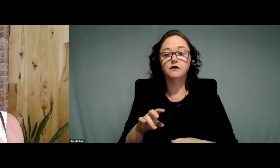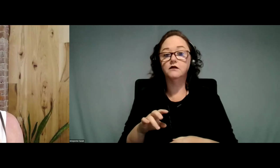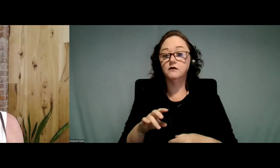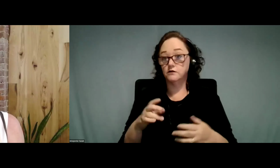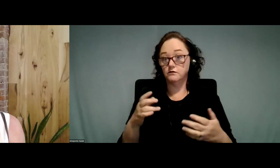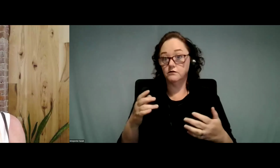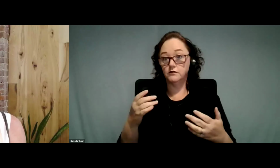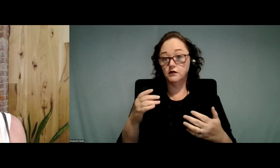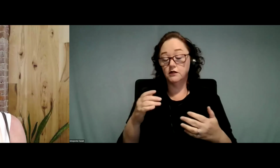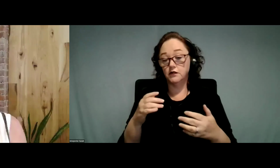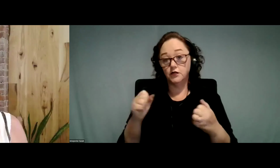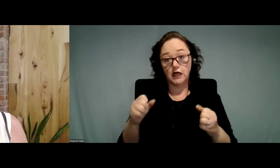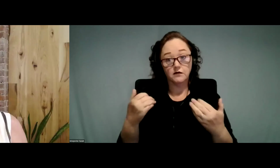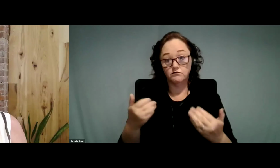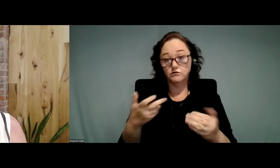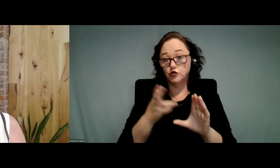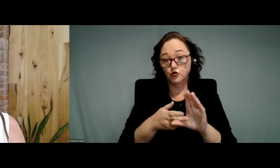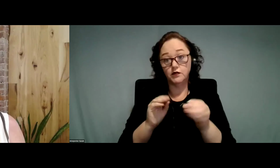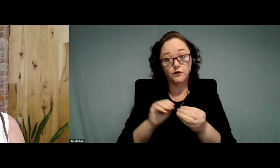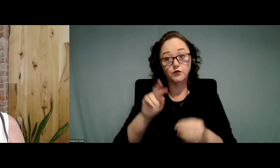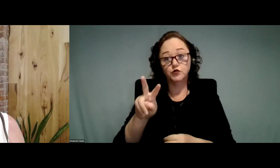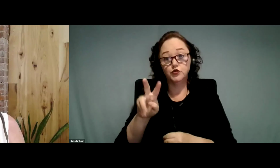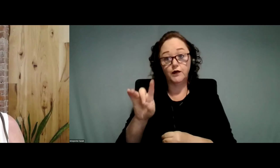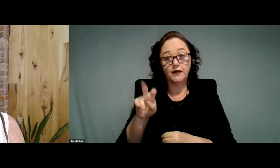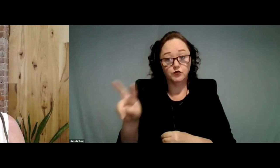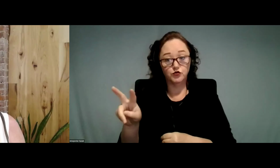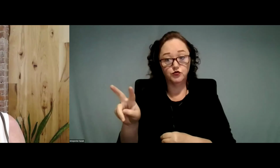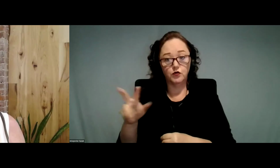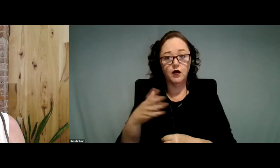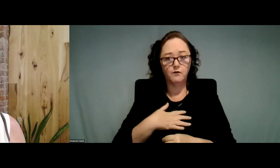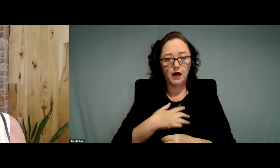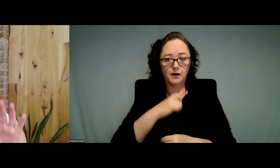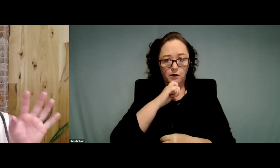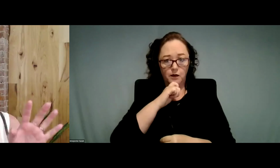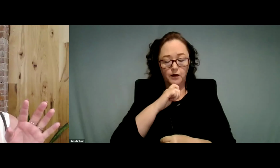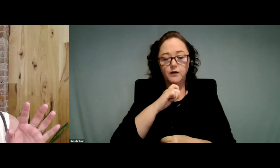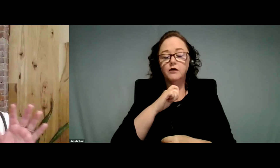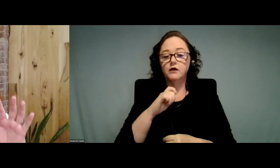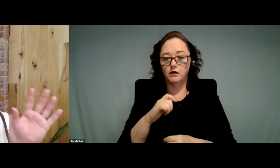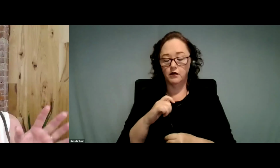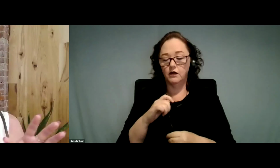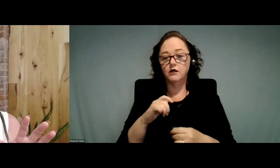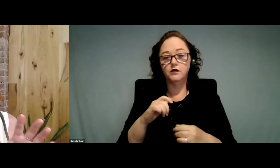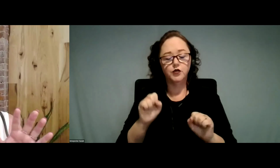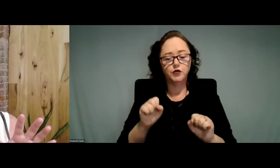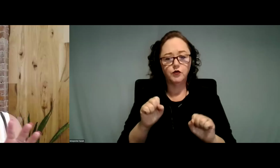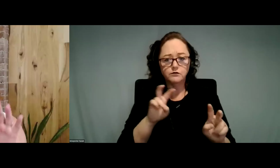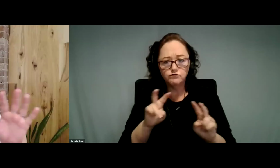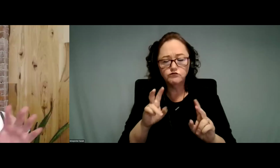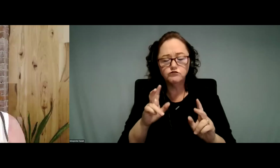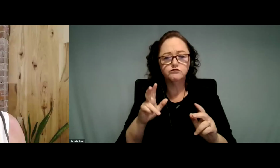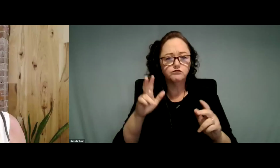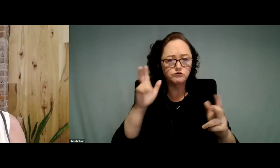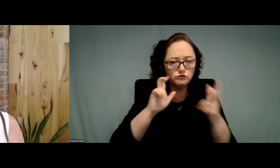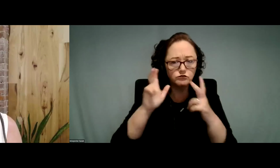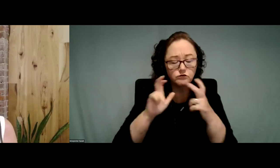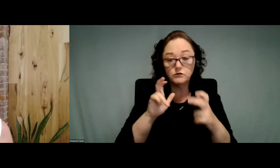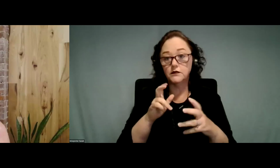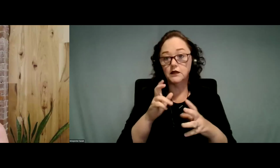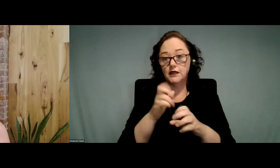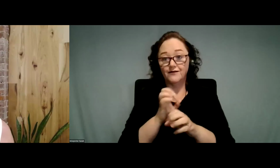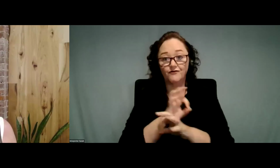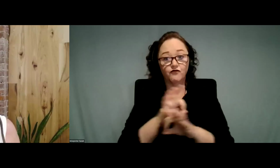number 282, and you can walk through and listen and get free downloads of all the